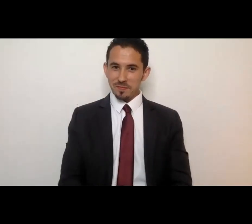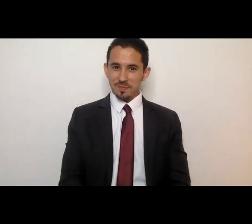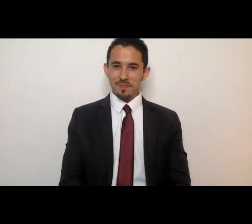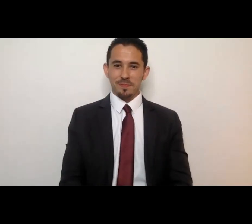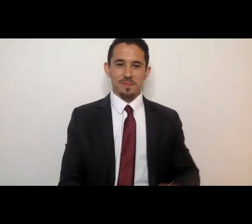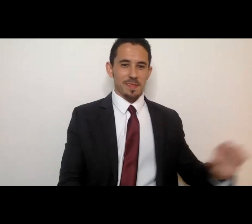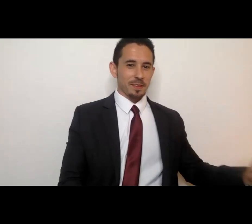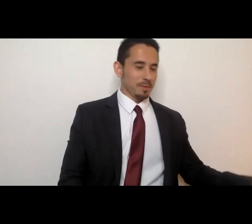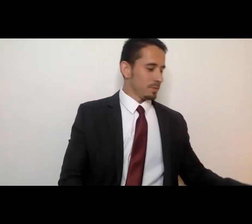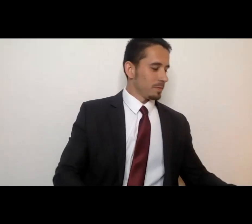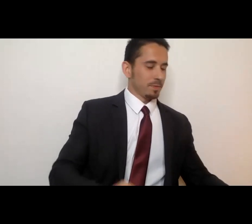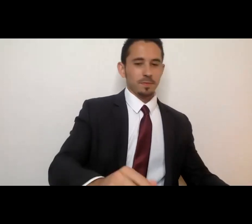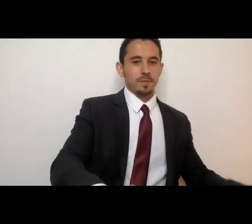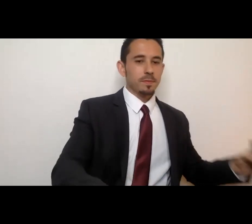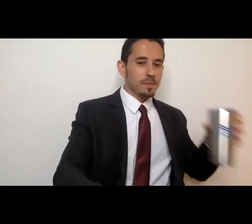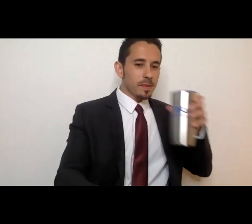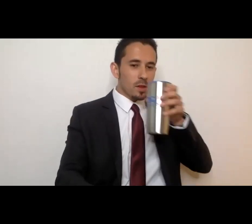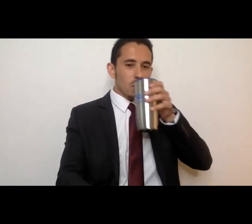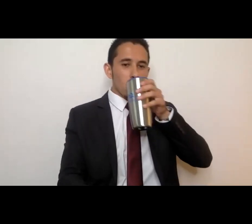So now, my second aim.